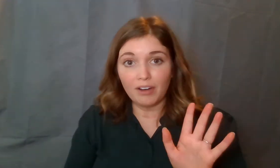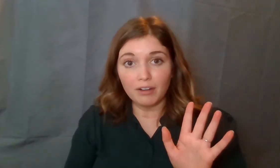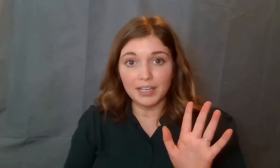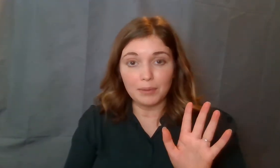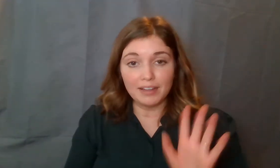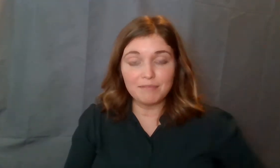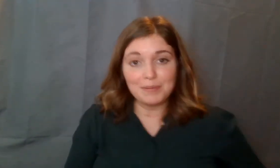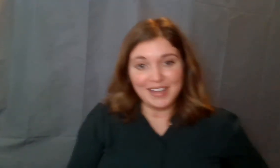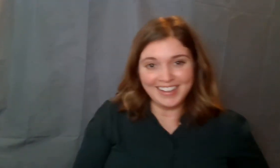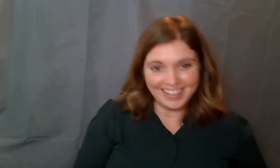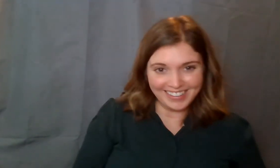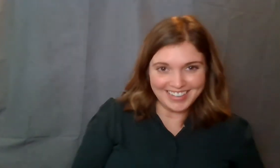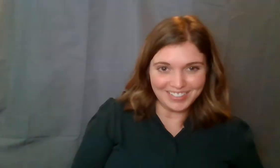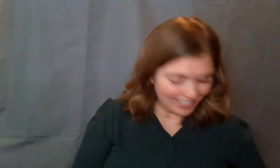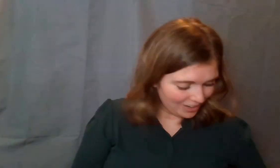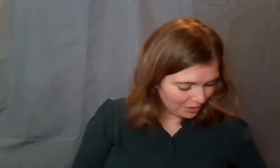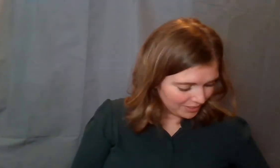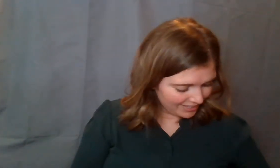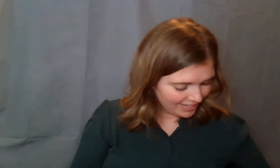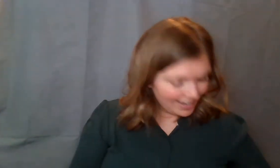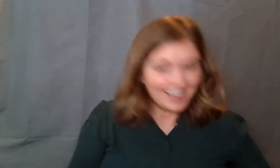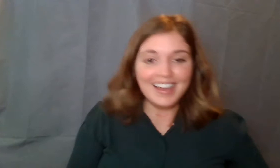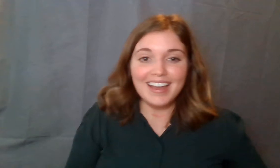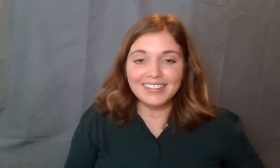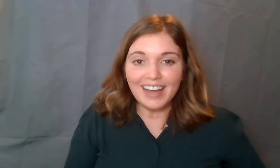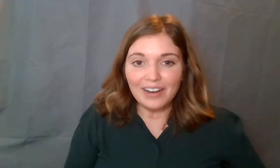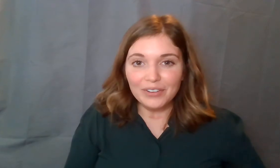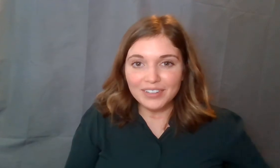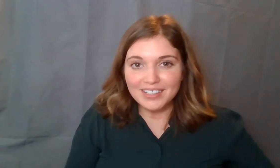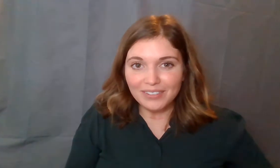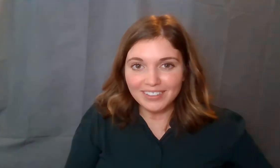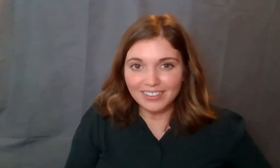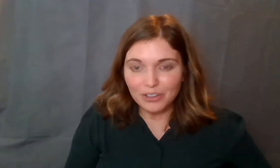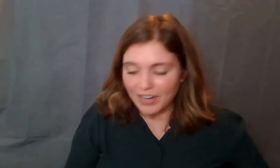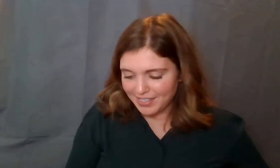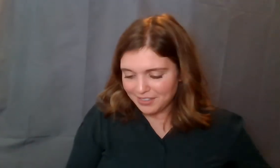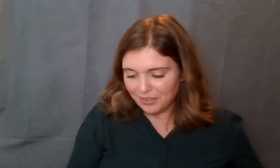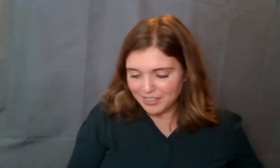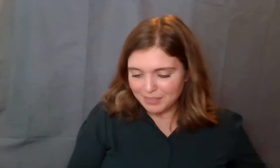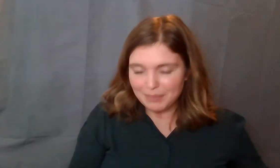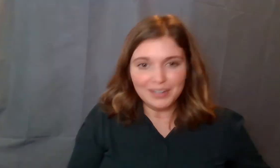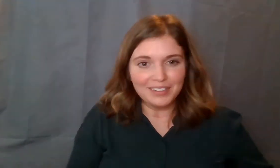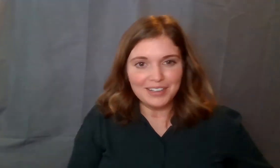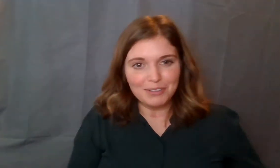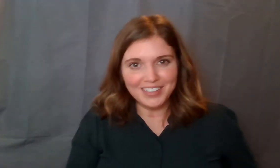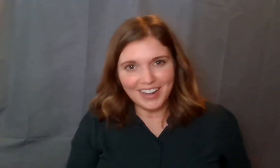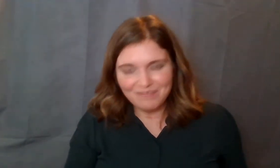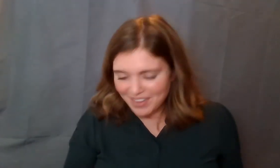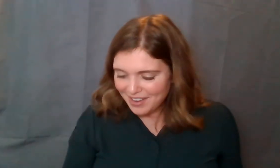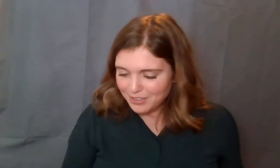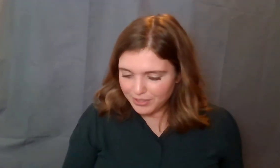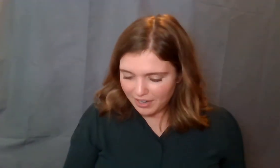all day while I've been making these videos. And now he's going a little crazy, so this might be our last one today. So sorry